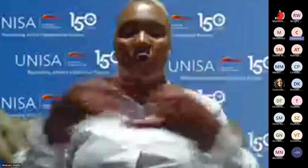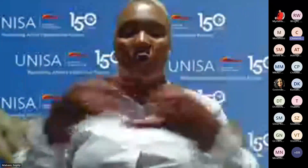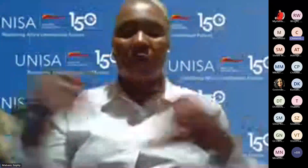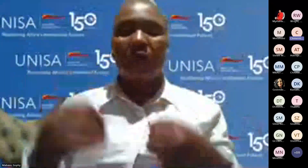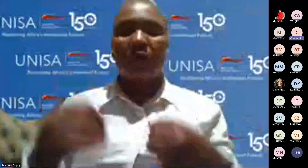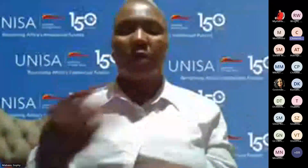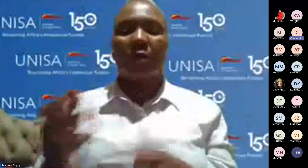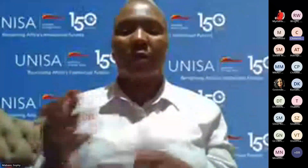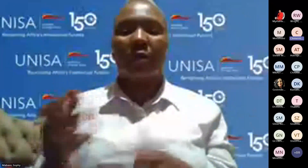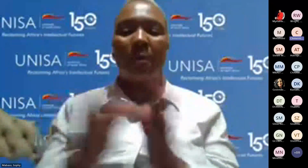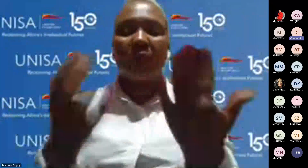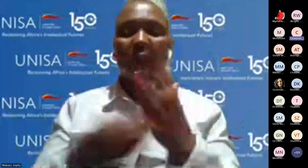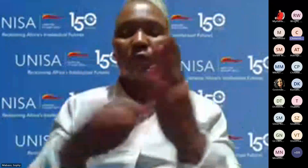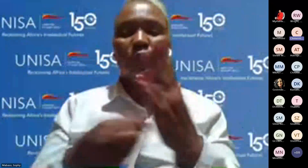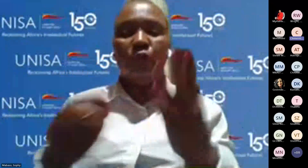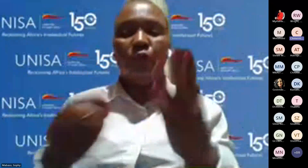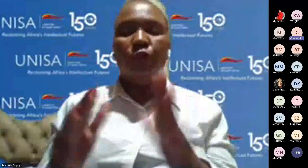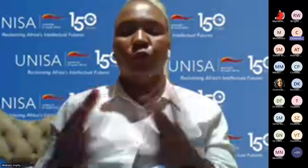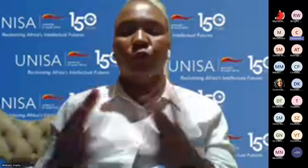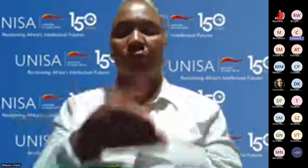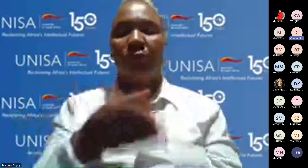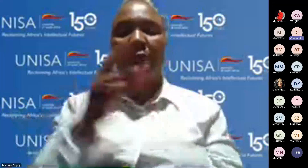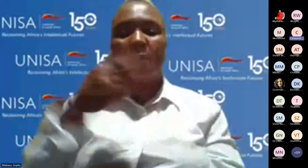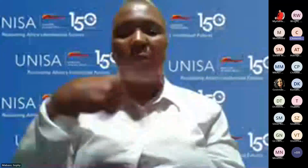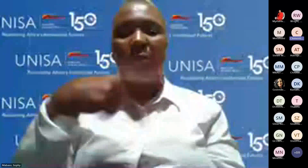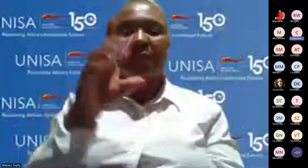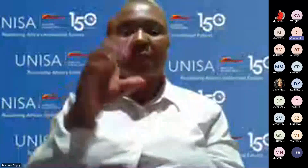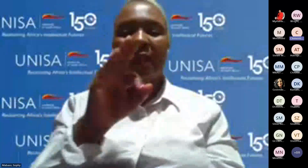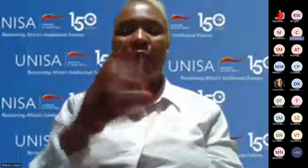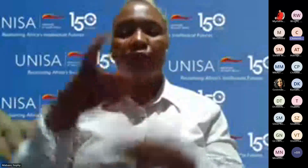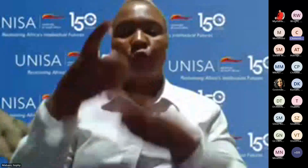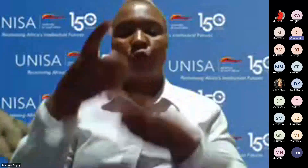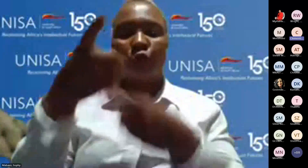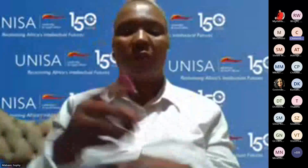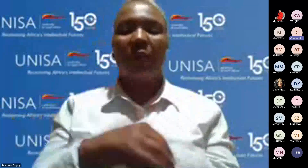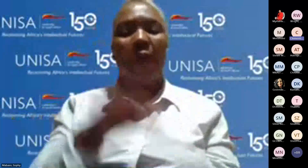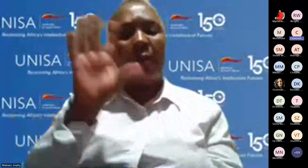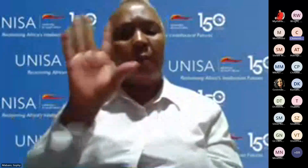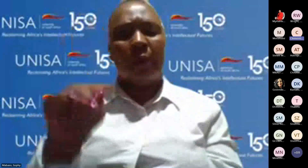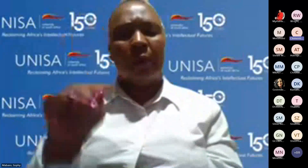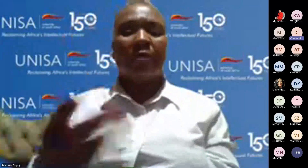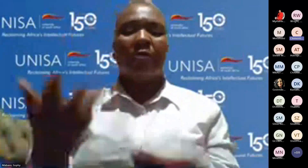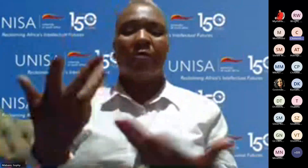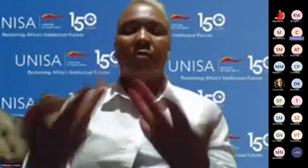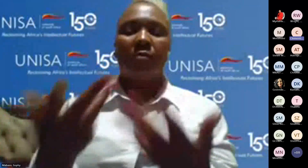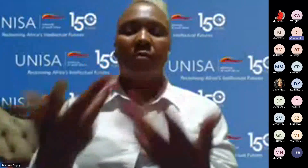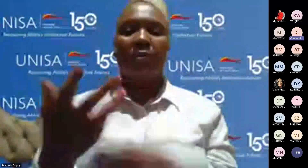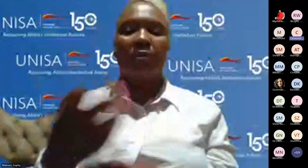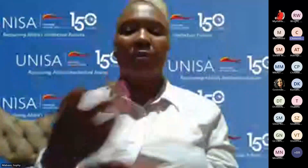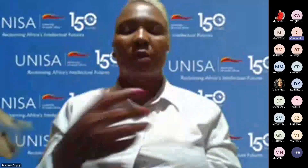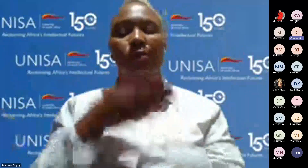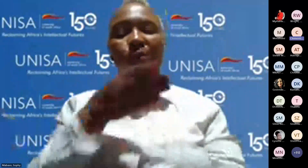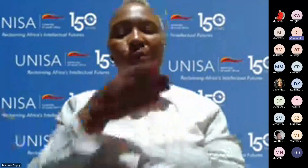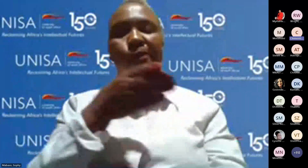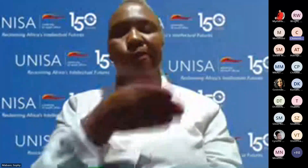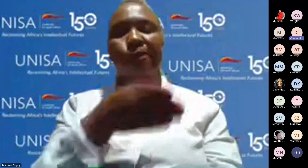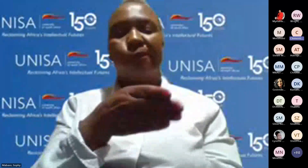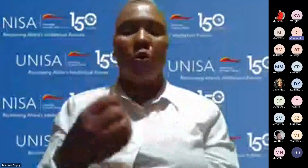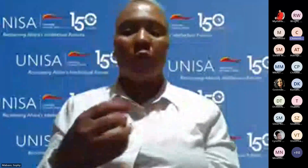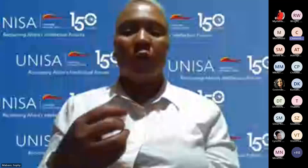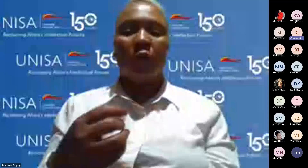the prescribed material as a PDF document. So I'm asking if I'm I'm doing an open